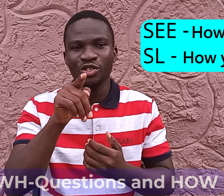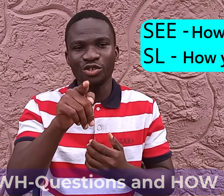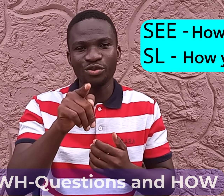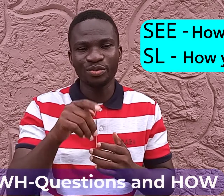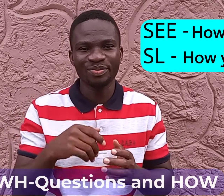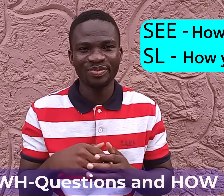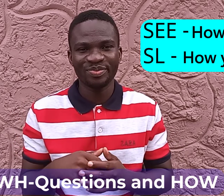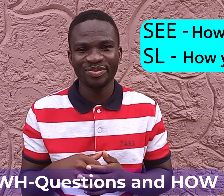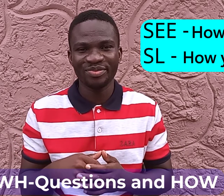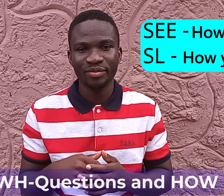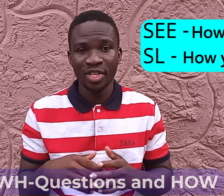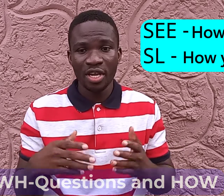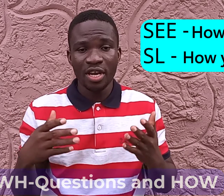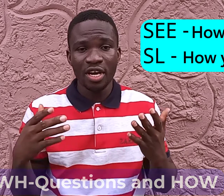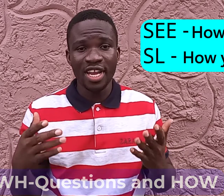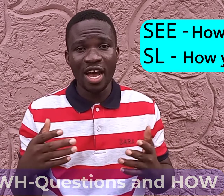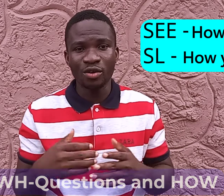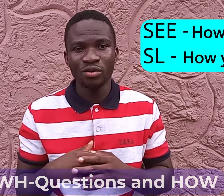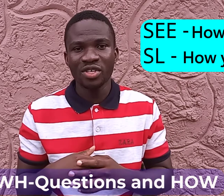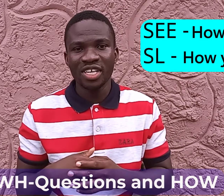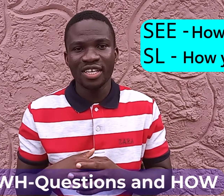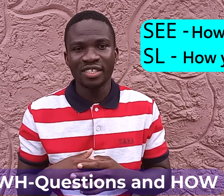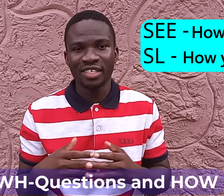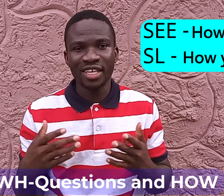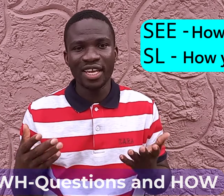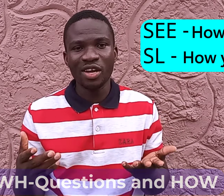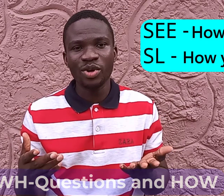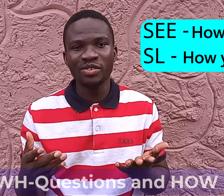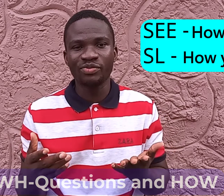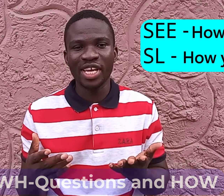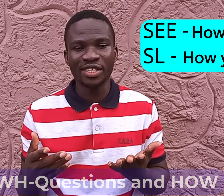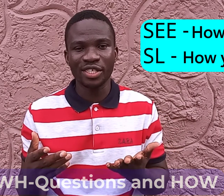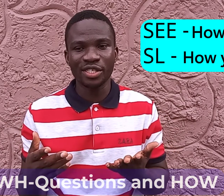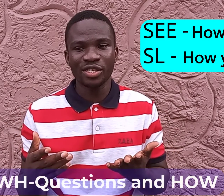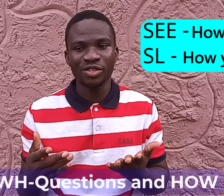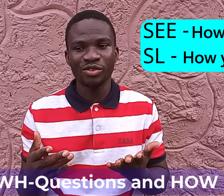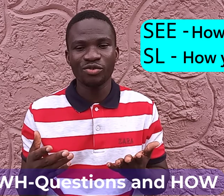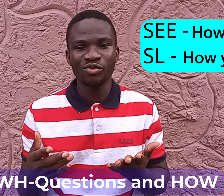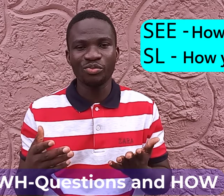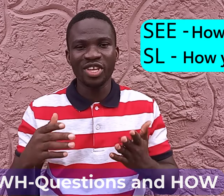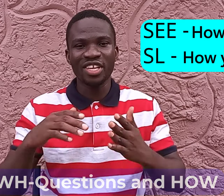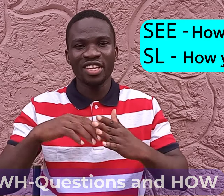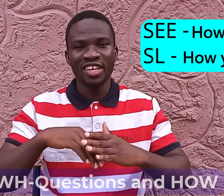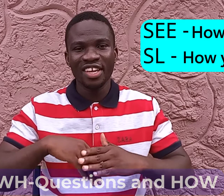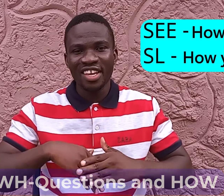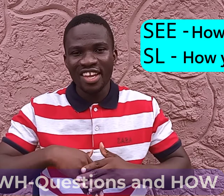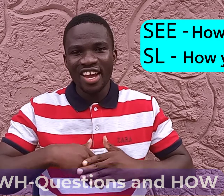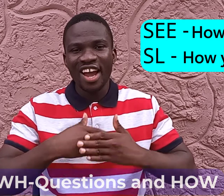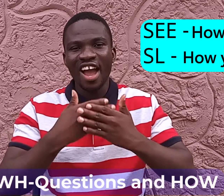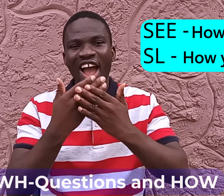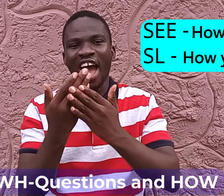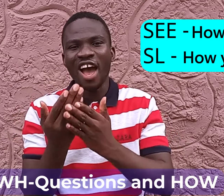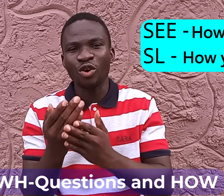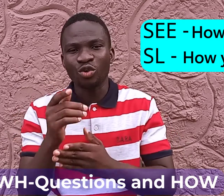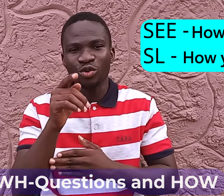you? Now, the sign language version will be, how